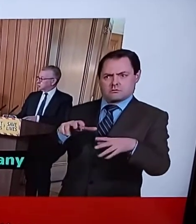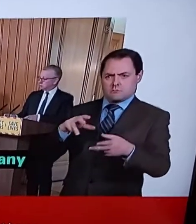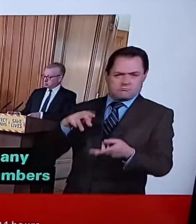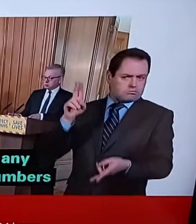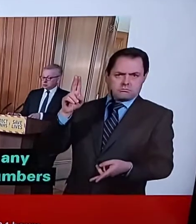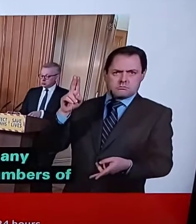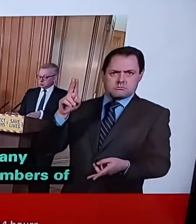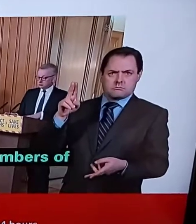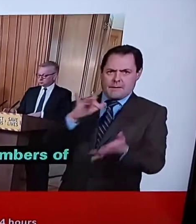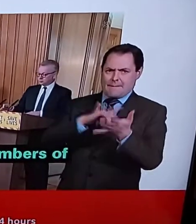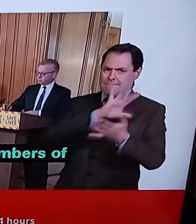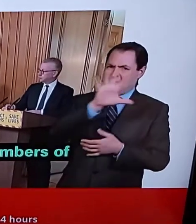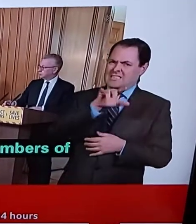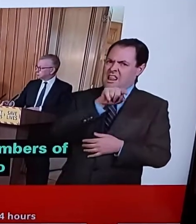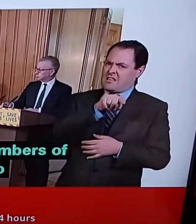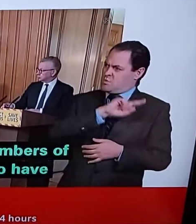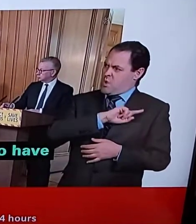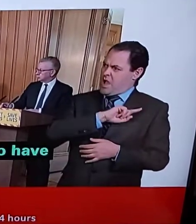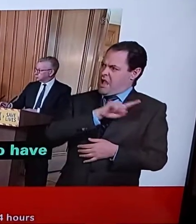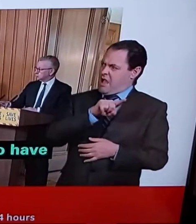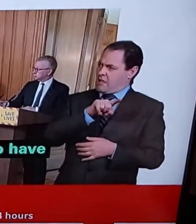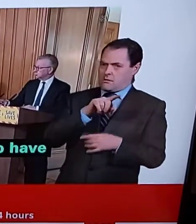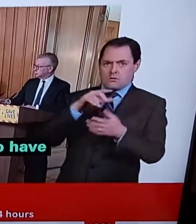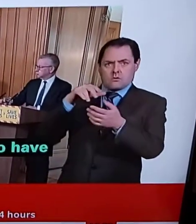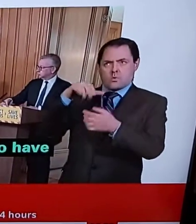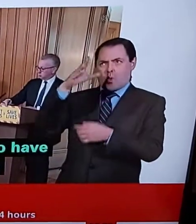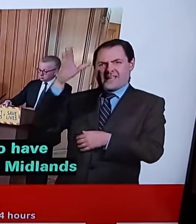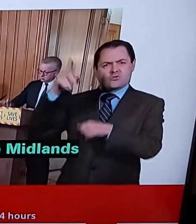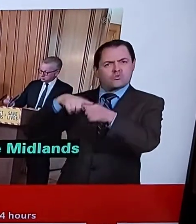the Midlands and the North East and Yorkshire?